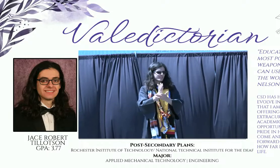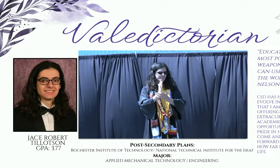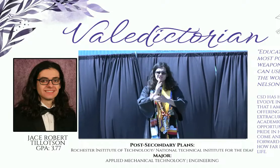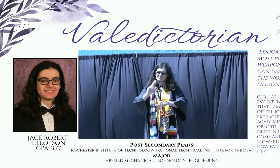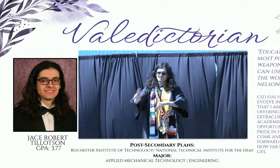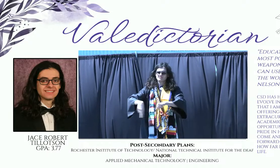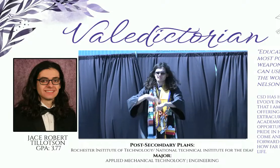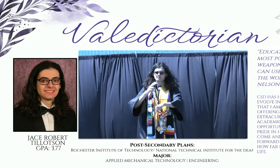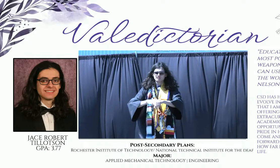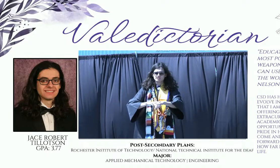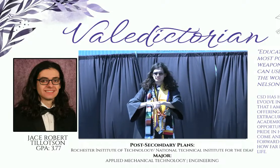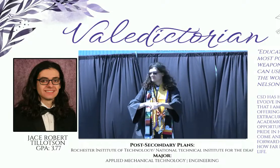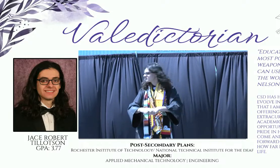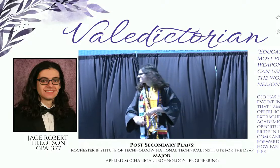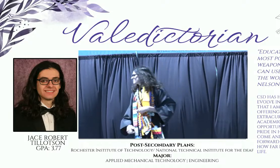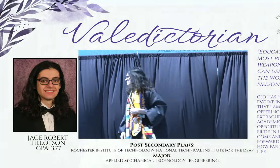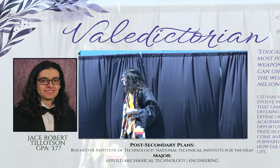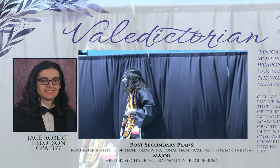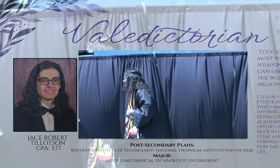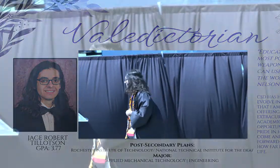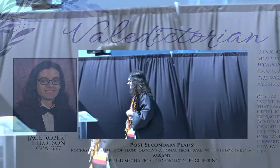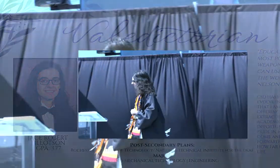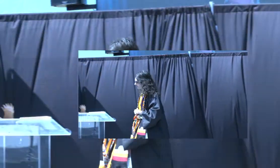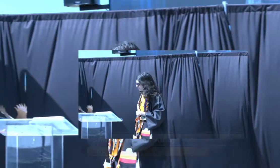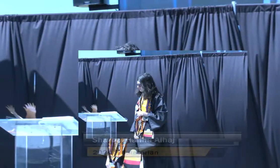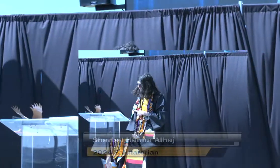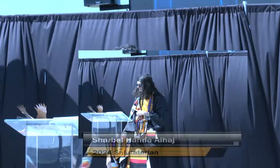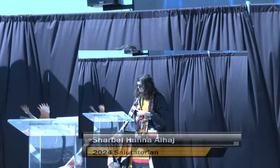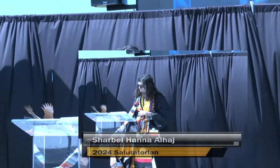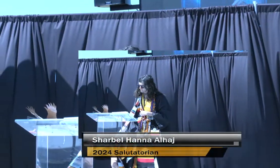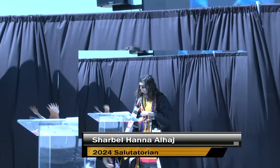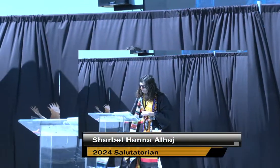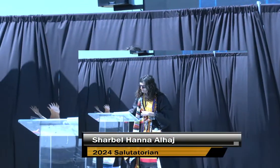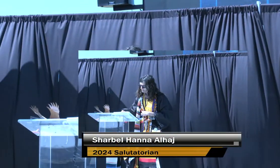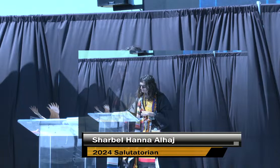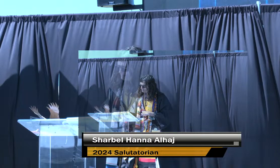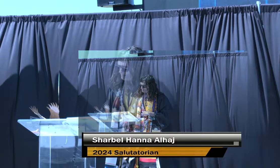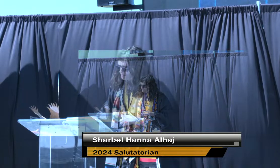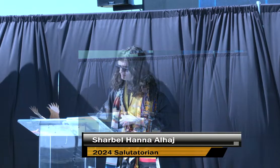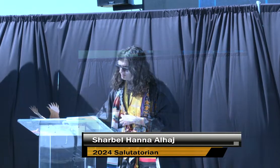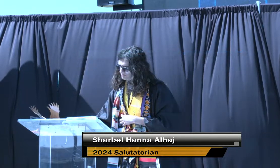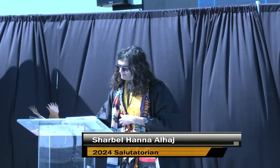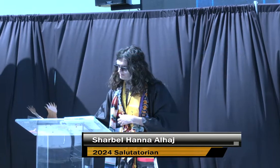How do you feel about graduation? Of course you're excited and nervous, and it's okay and normal.